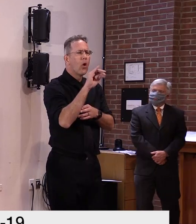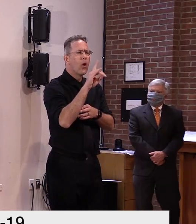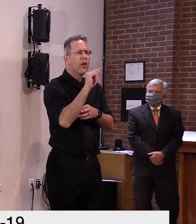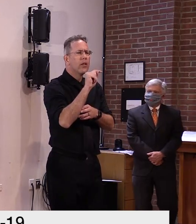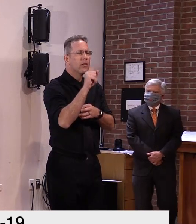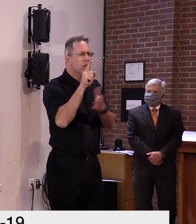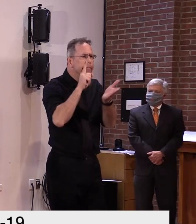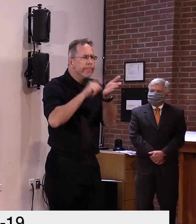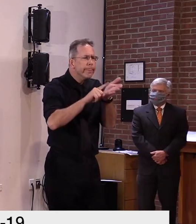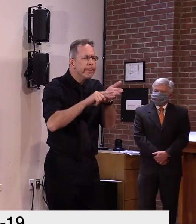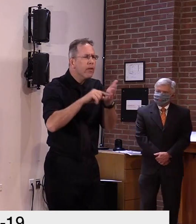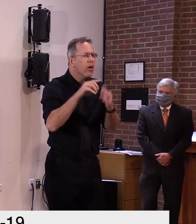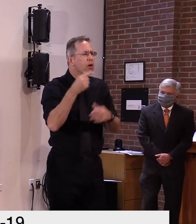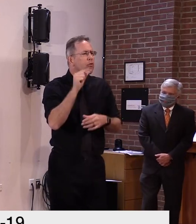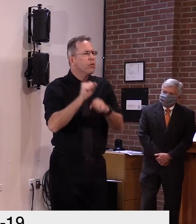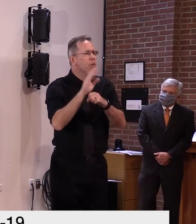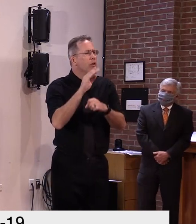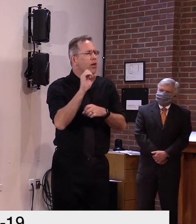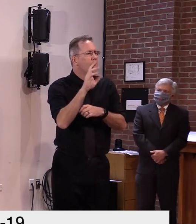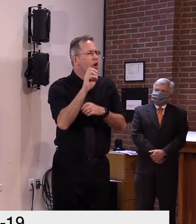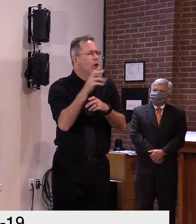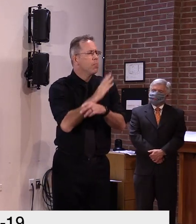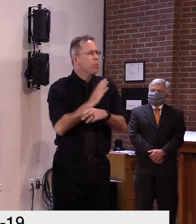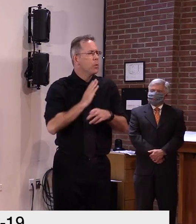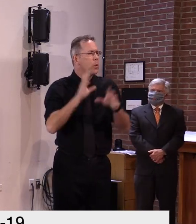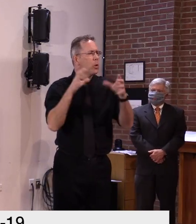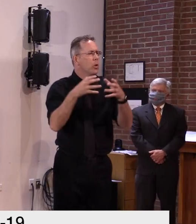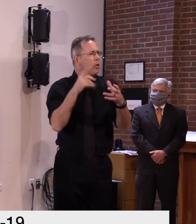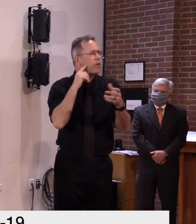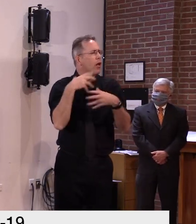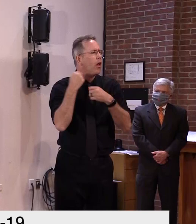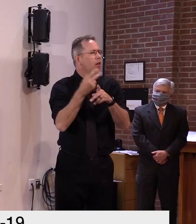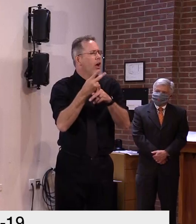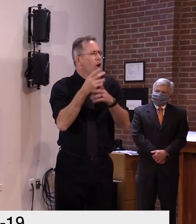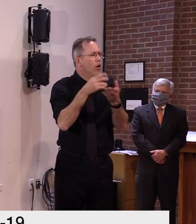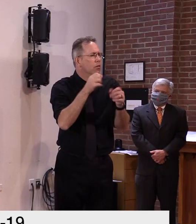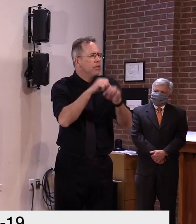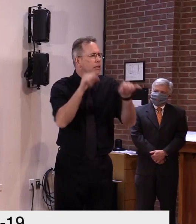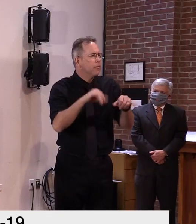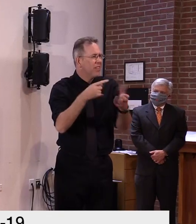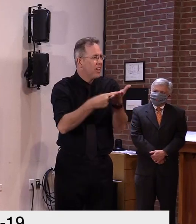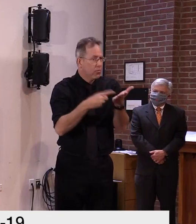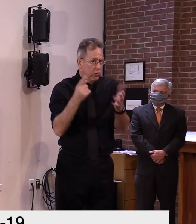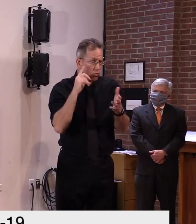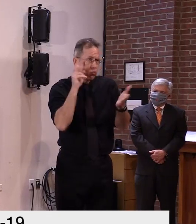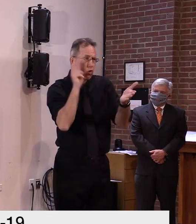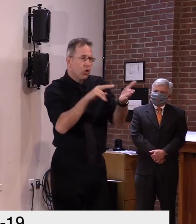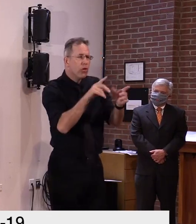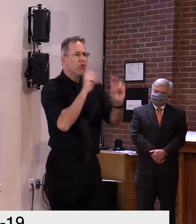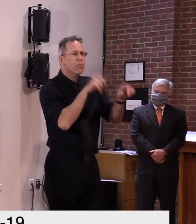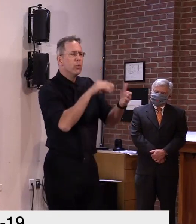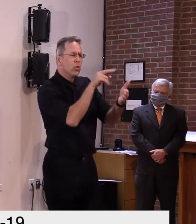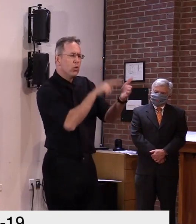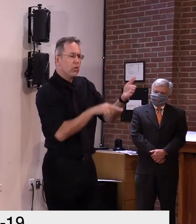he released it today, I was busy getting a flu shot and preparing for this press conference, so I have not seen that.